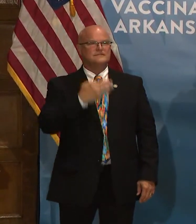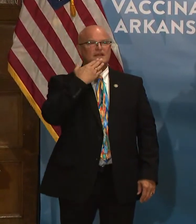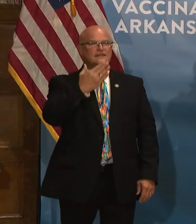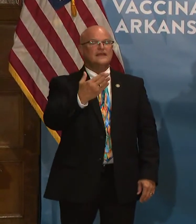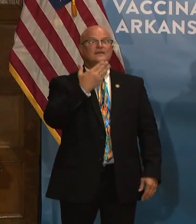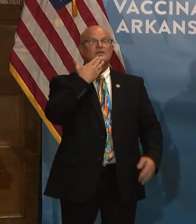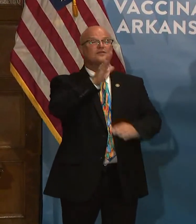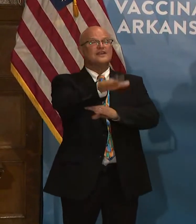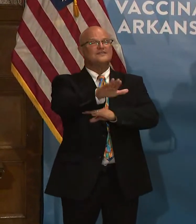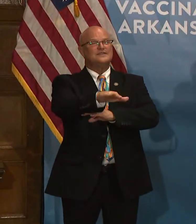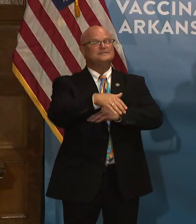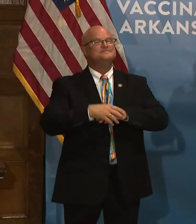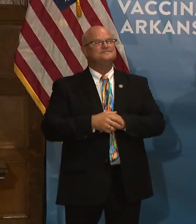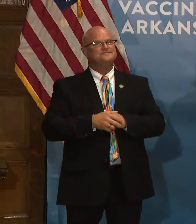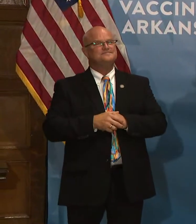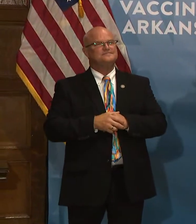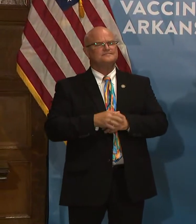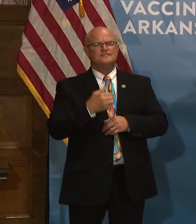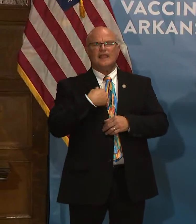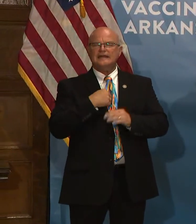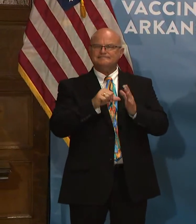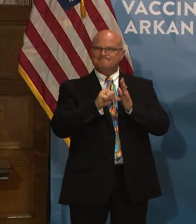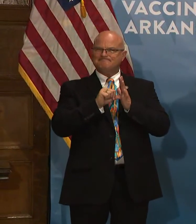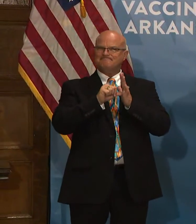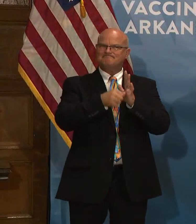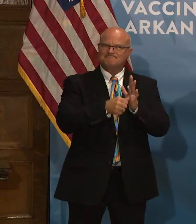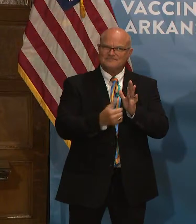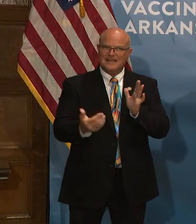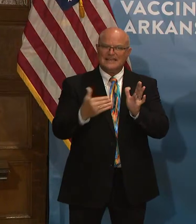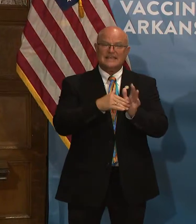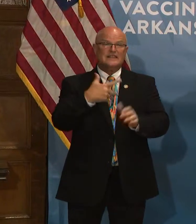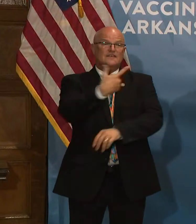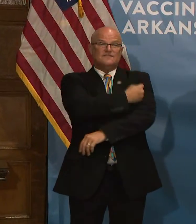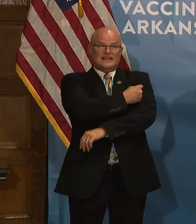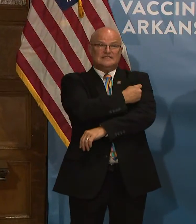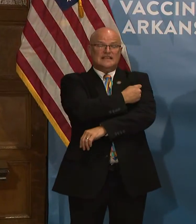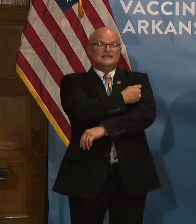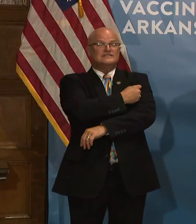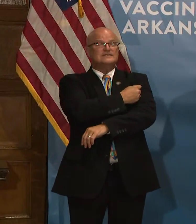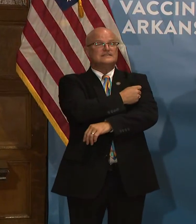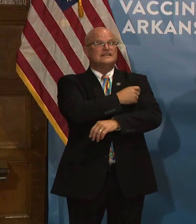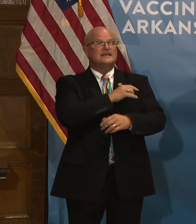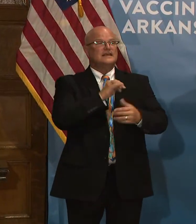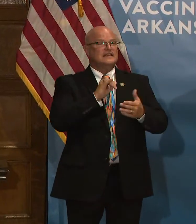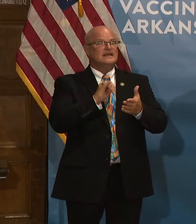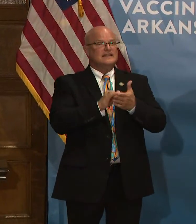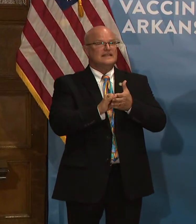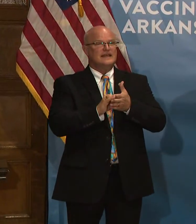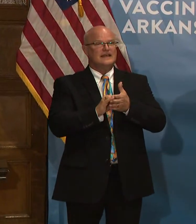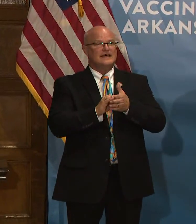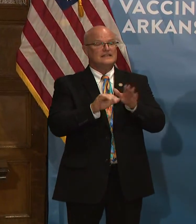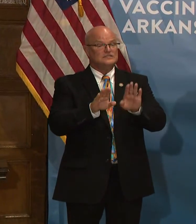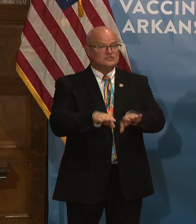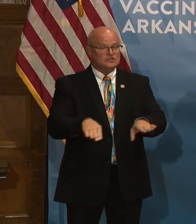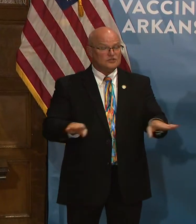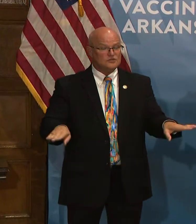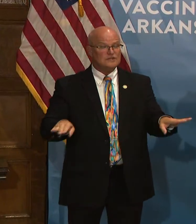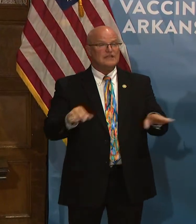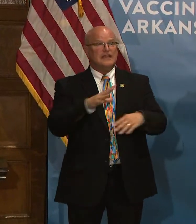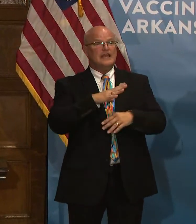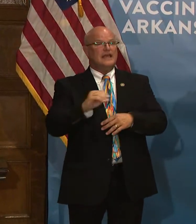Thank you and good afternoon. So I'm just going to reinforce the vaccination issue with regard to vaccines in children and